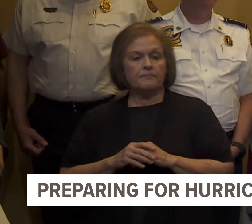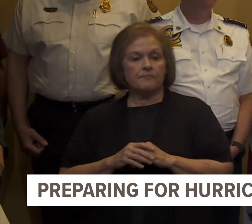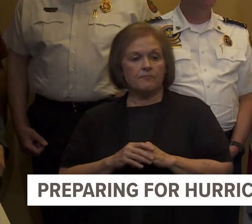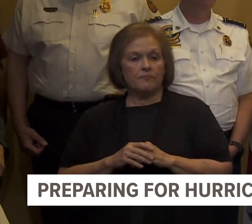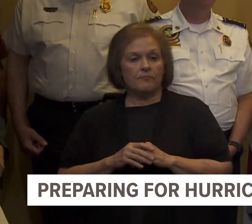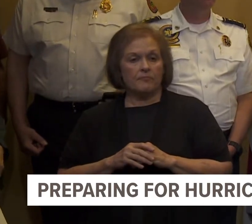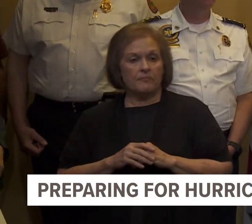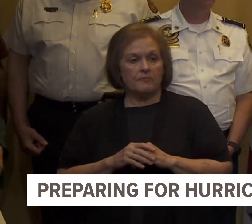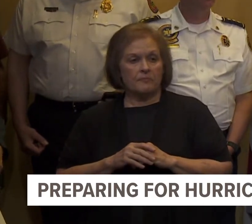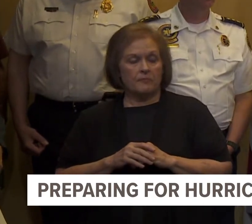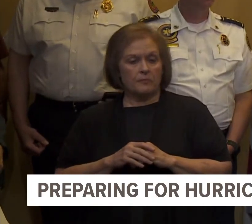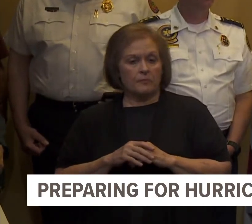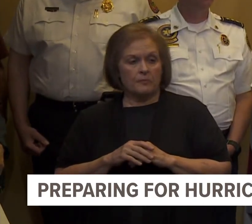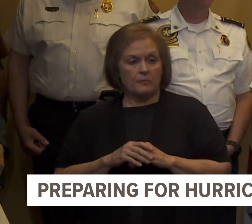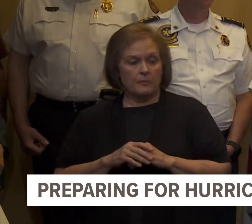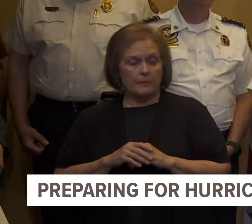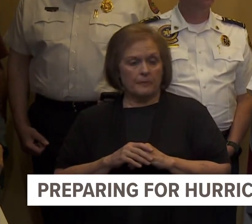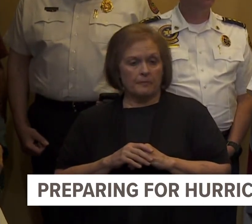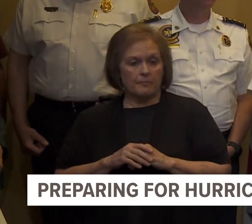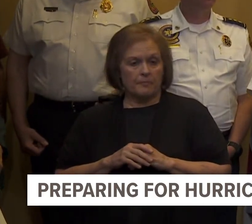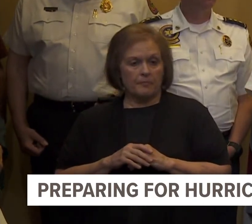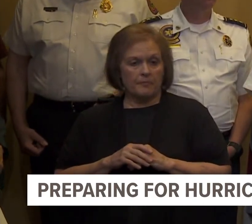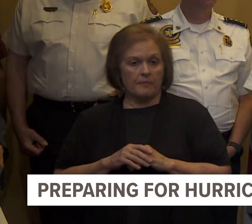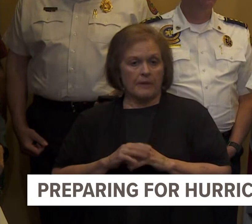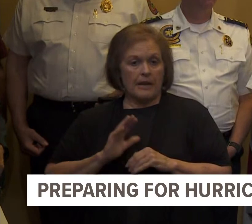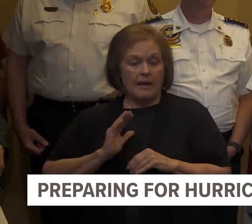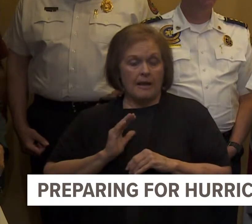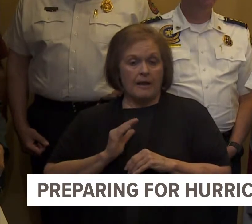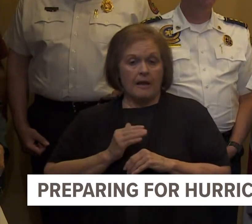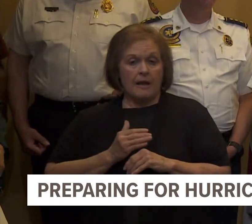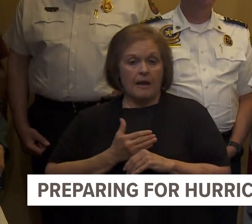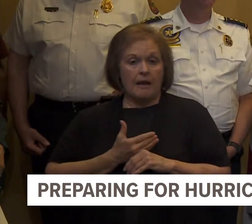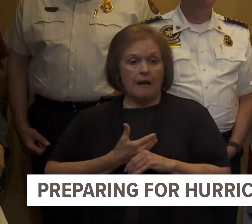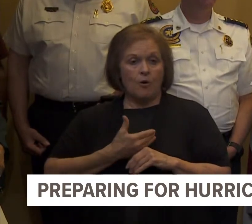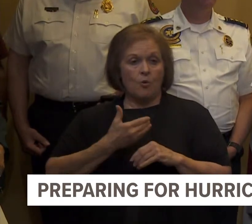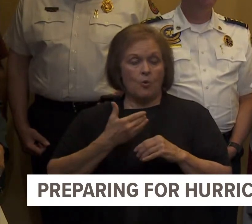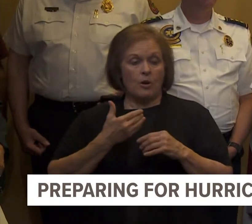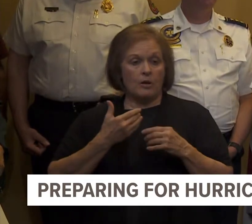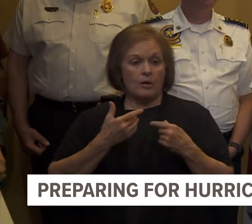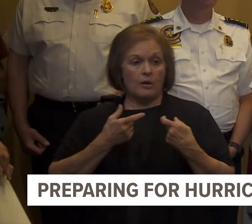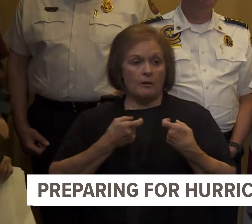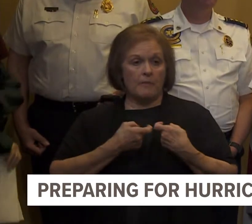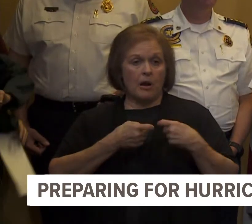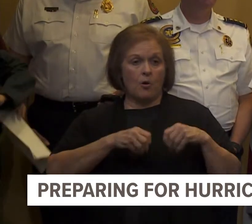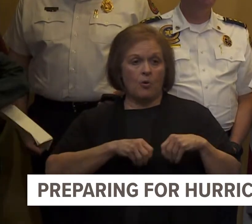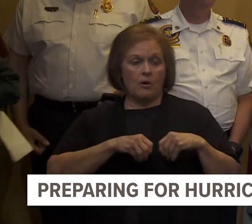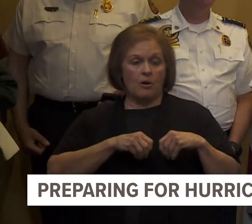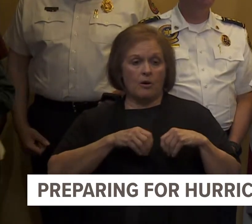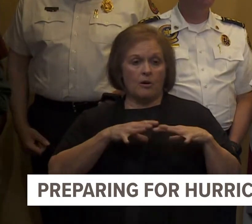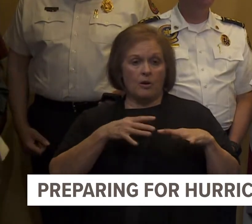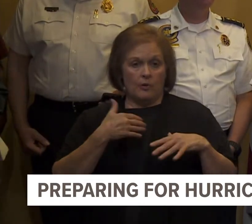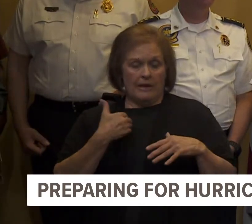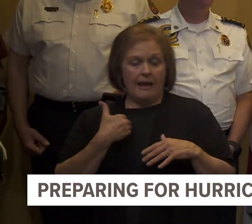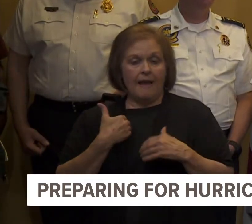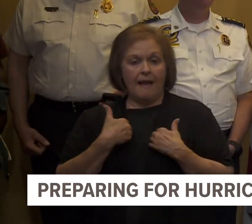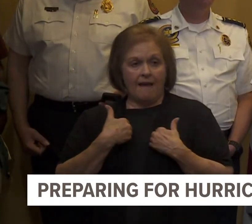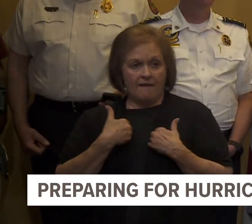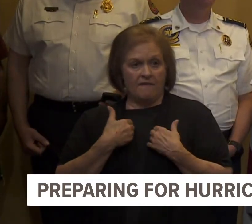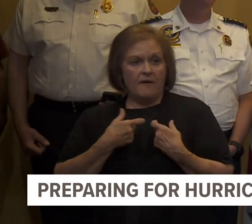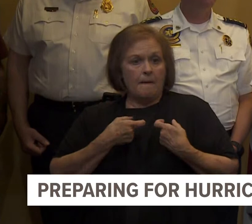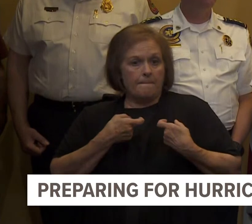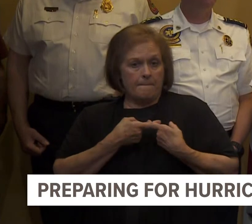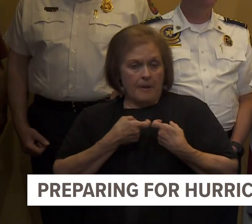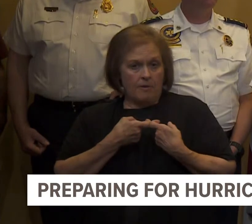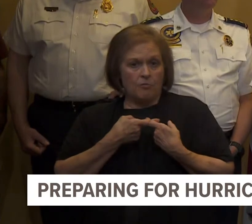Specific to our power, we have ample